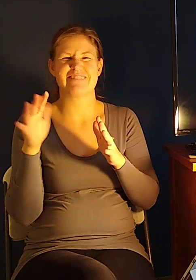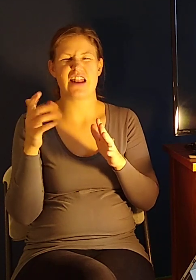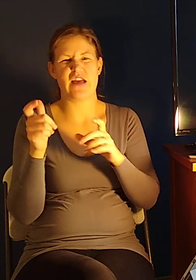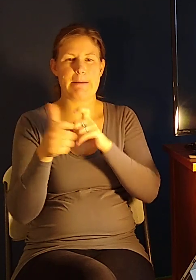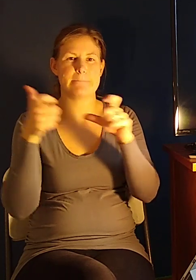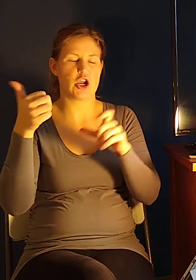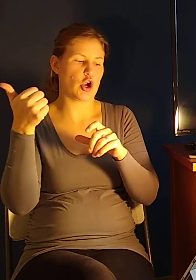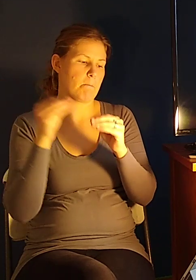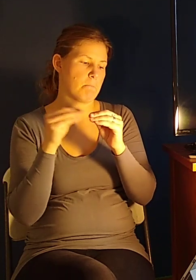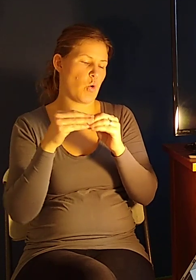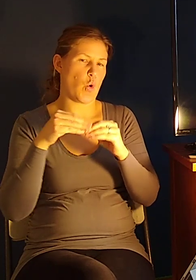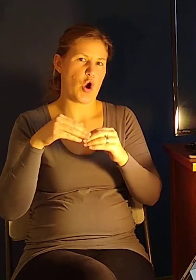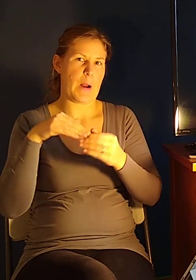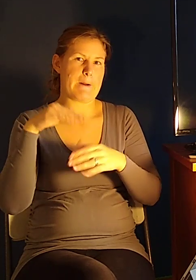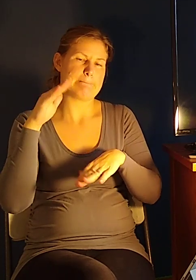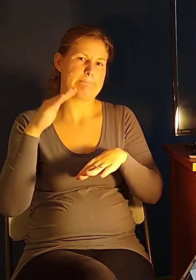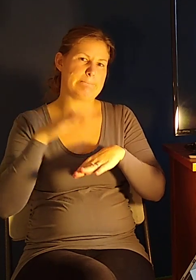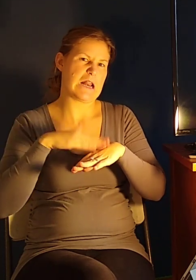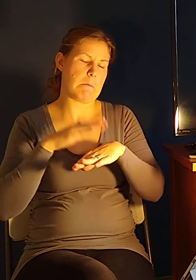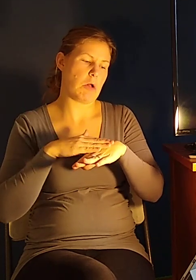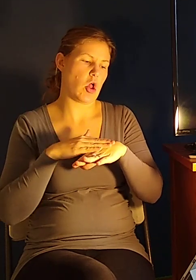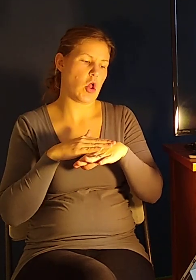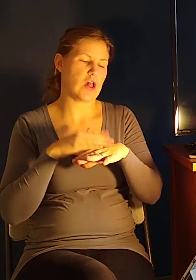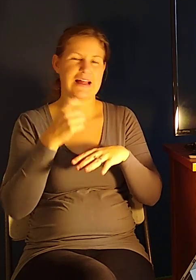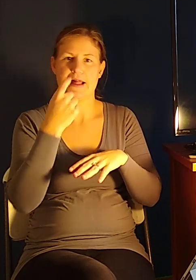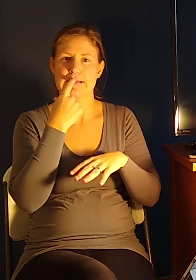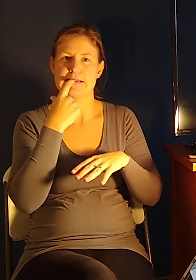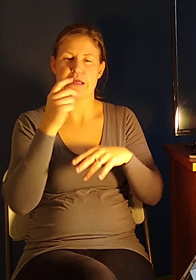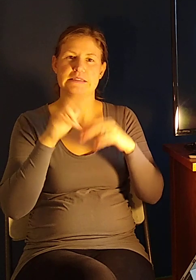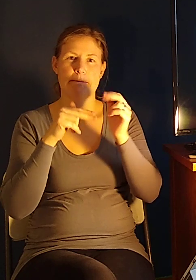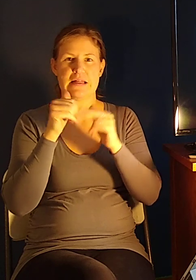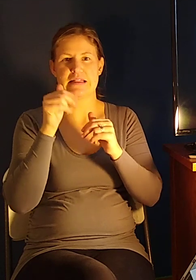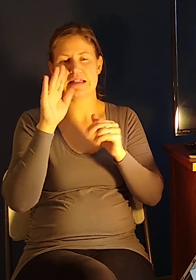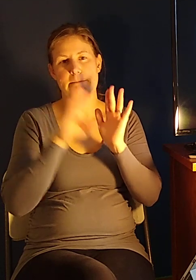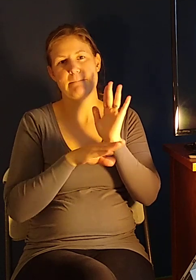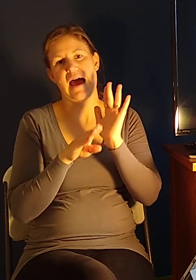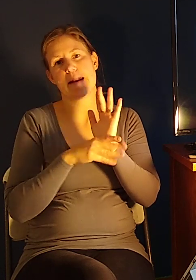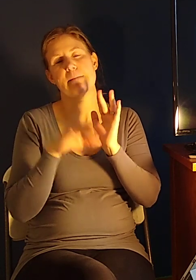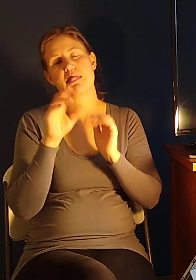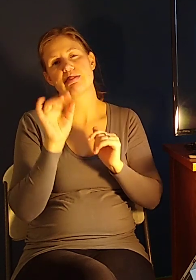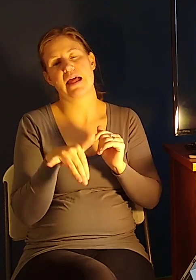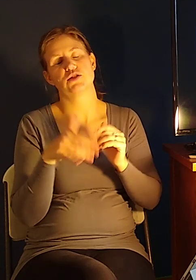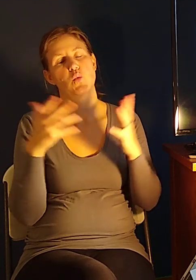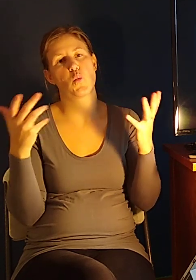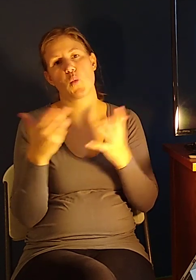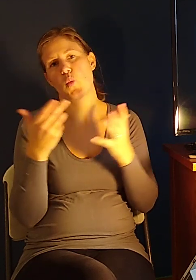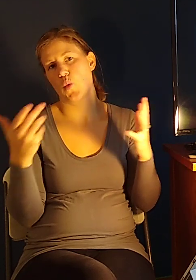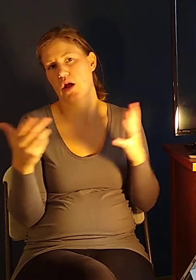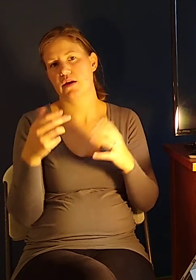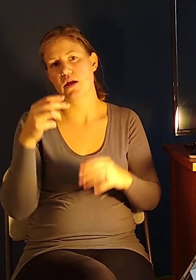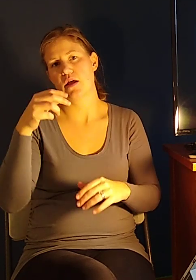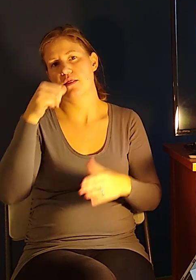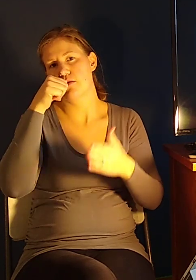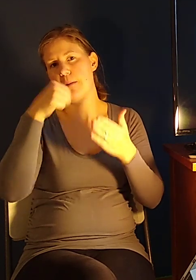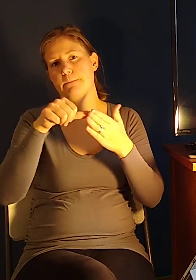more minimal glass building down on the bottom. This is the post office located